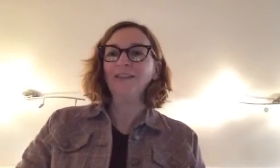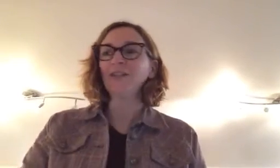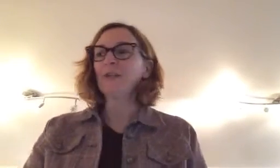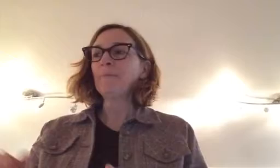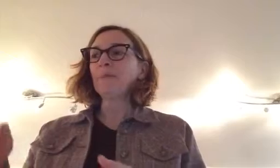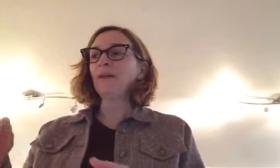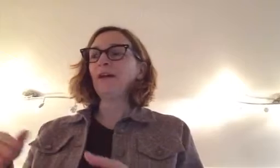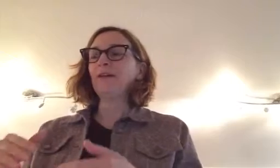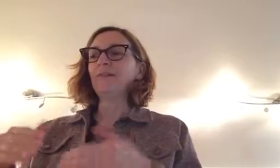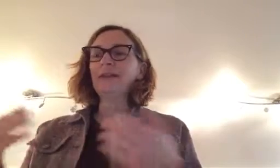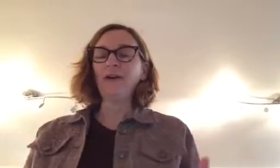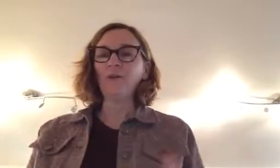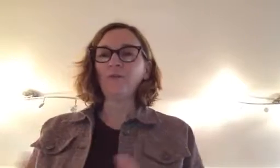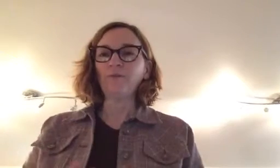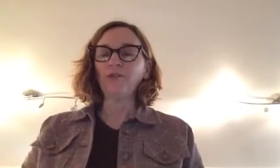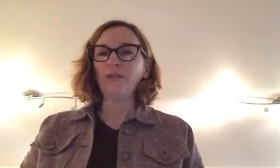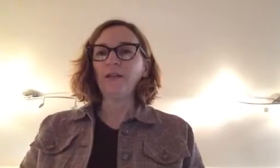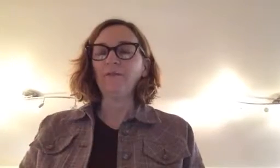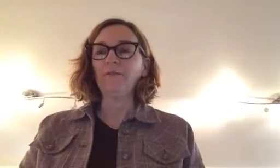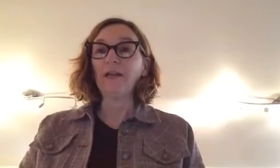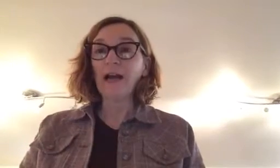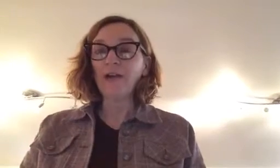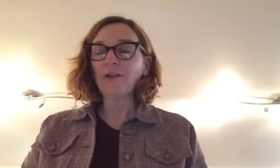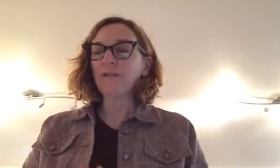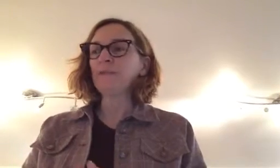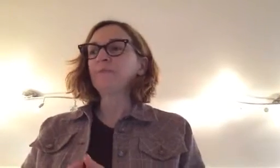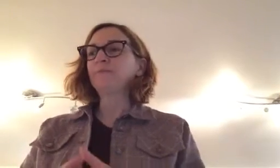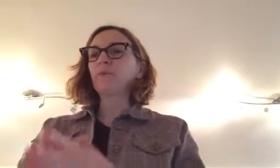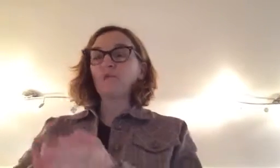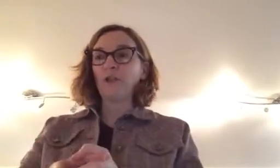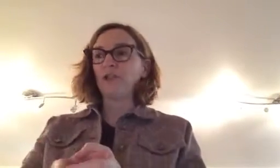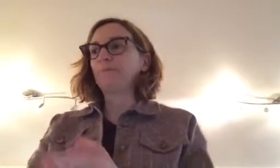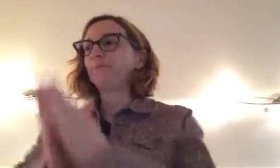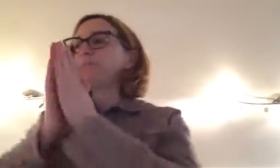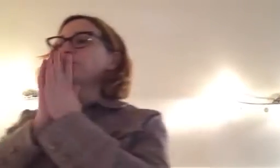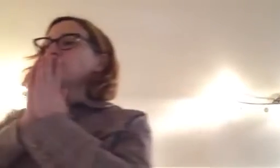Scotland. Now they're trying to get in via Ireland, the French.